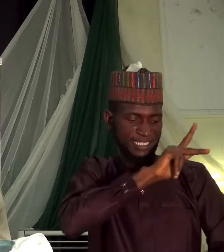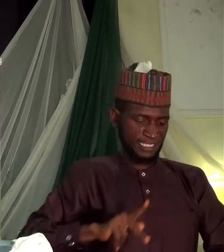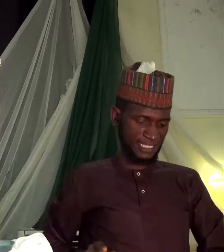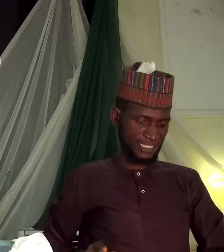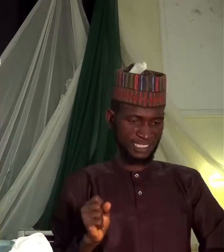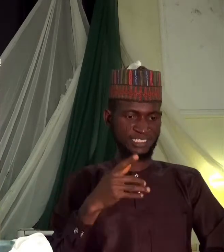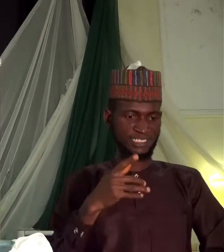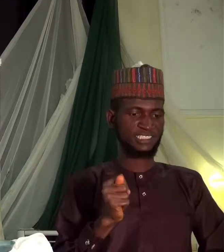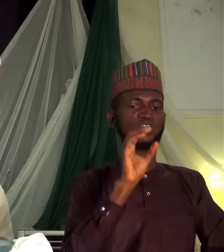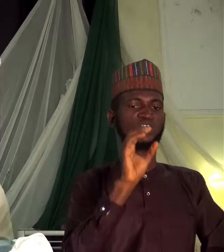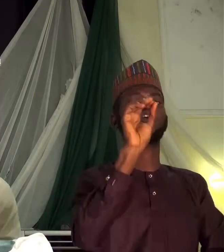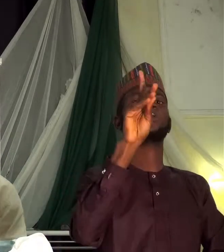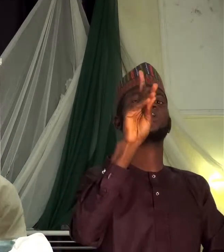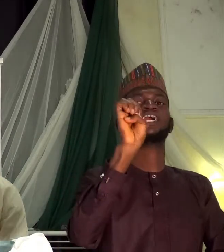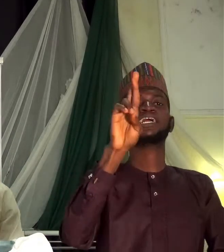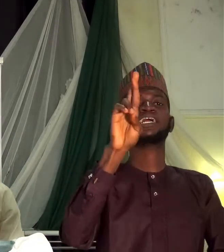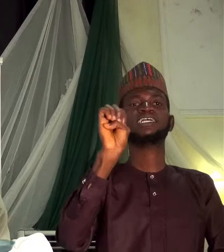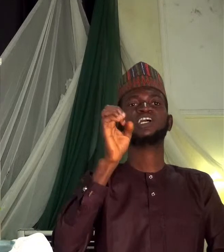wa okere ti le saki